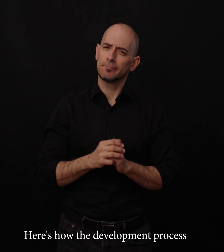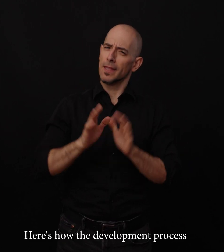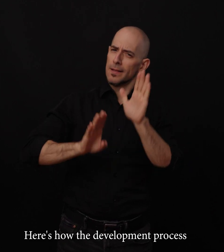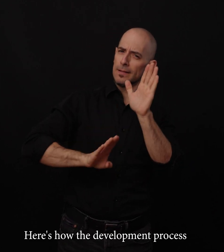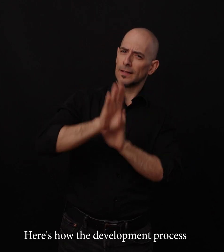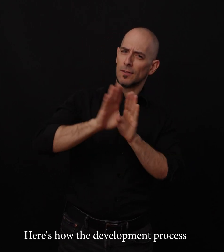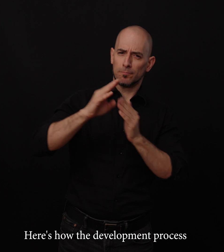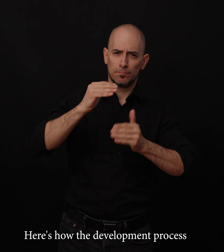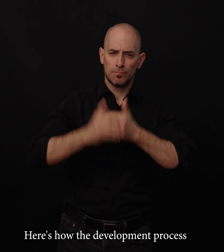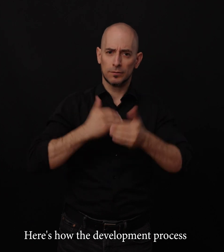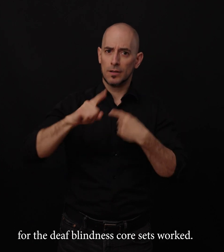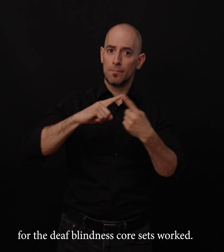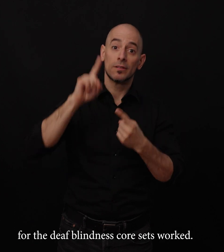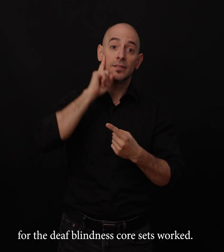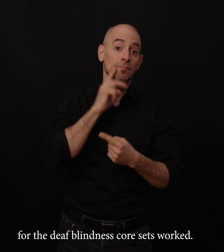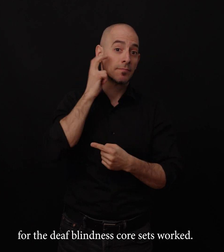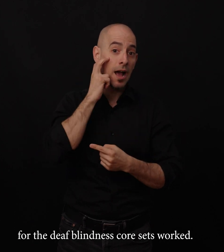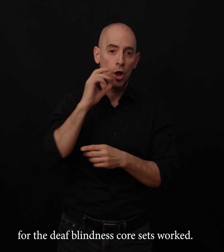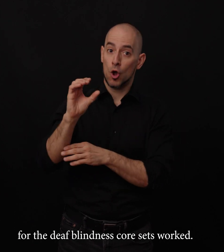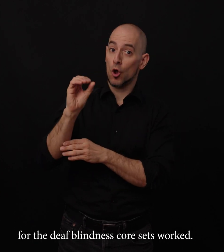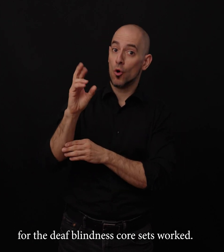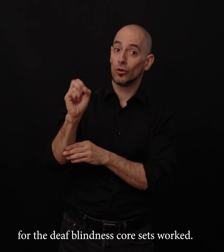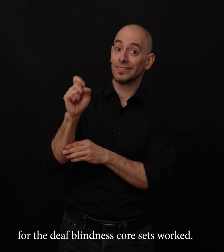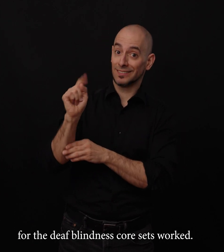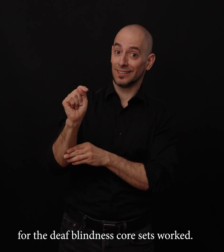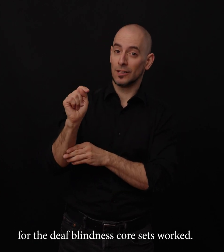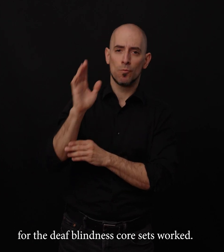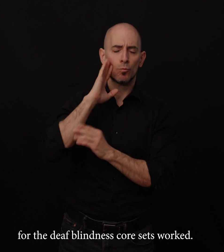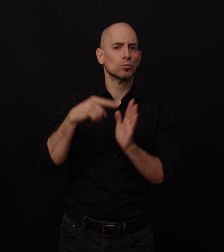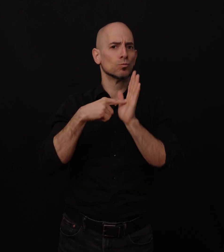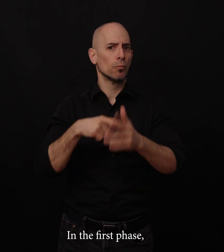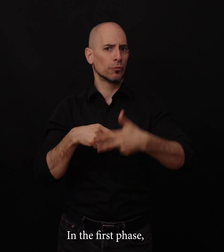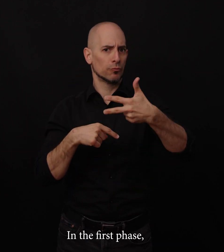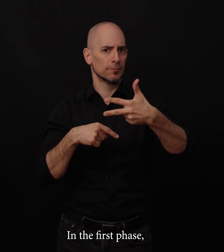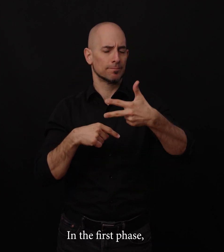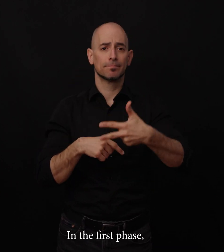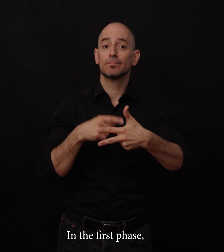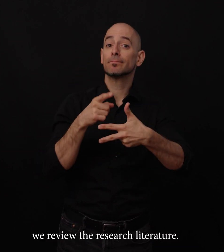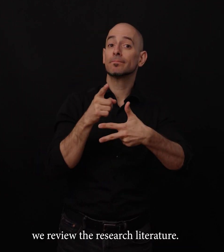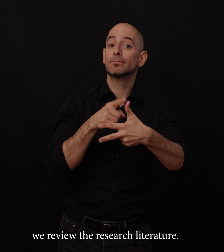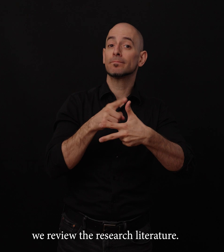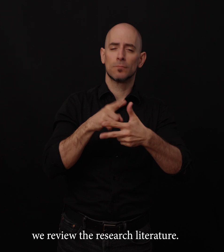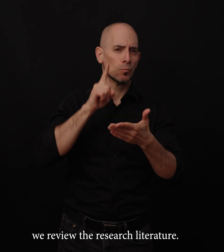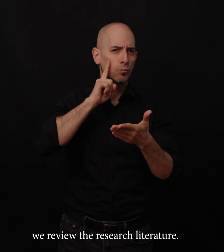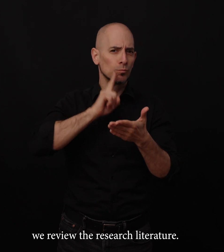Here's how the development process for the deafblindness core sets worked. In the first phase, we review the